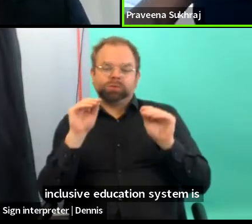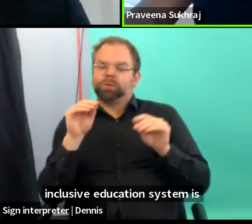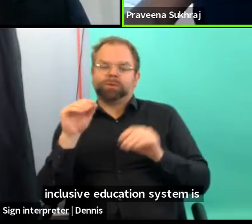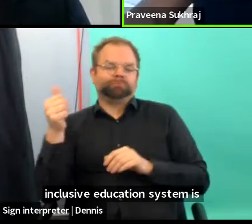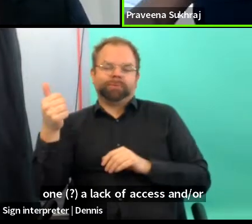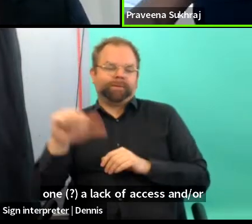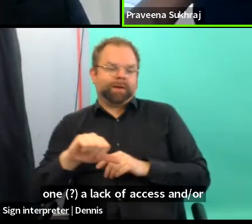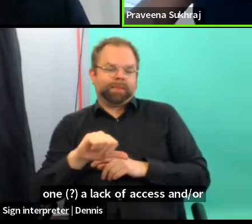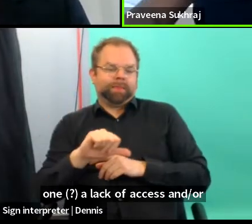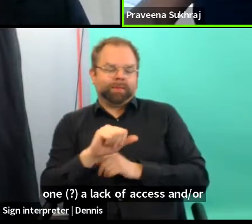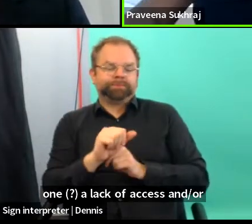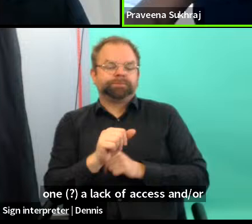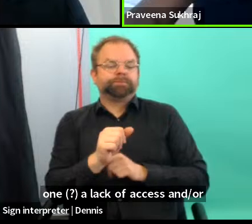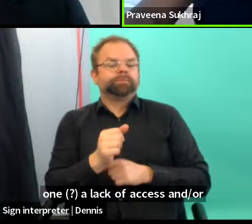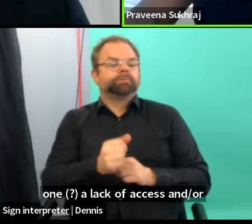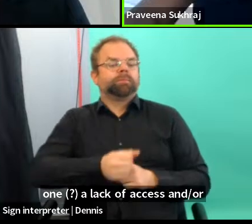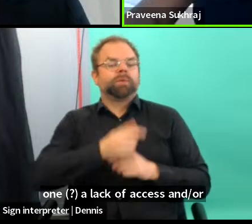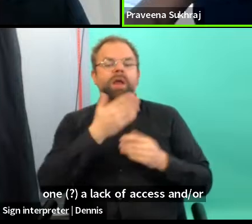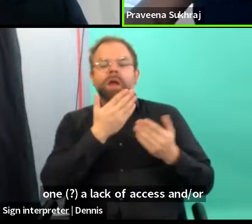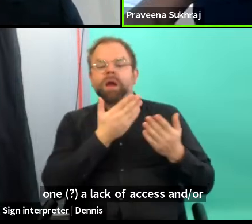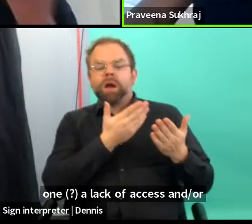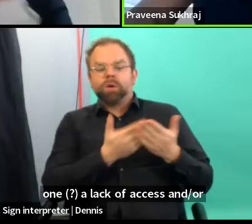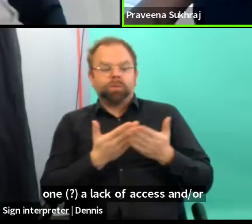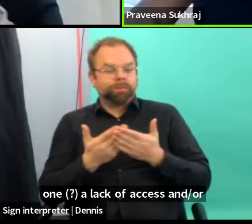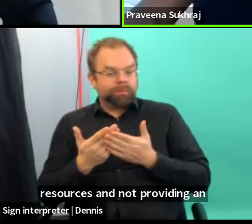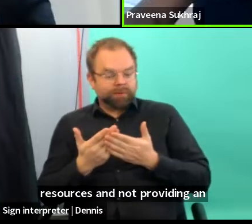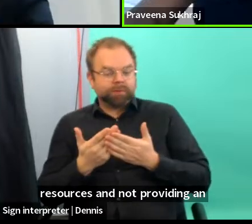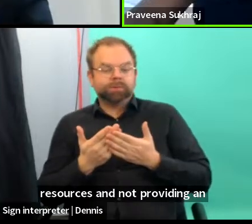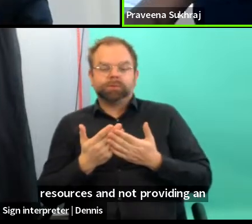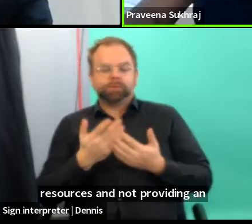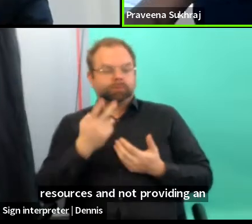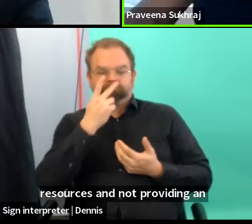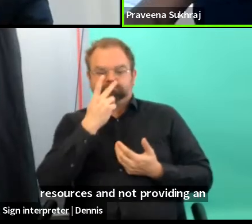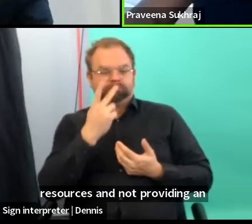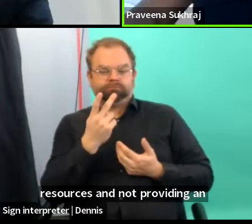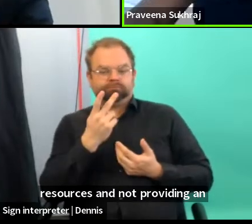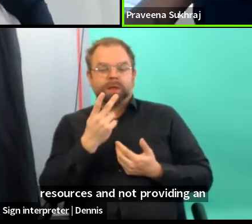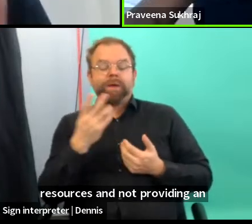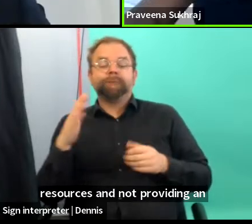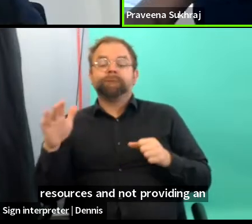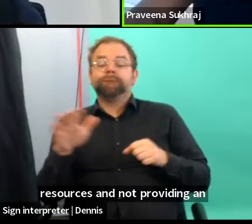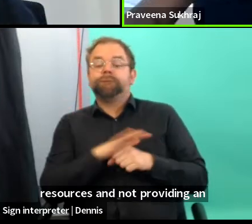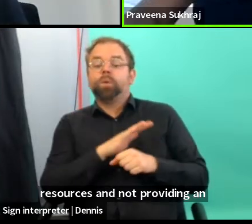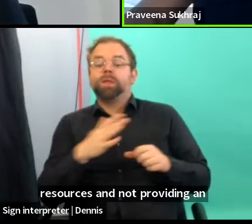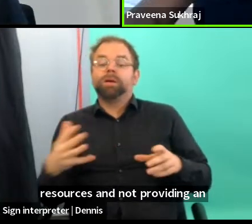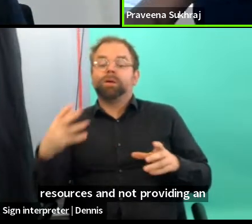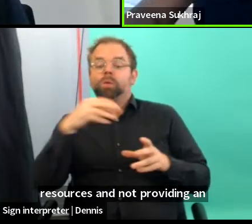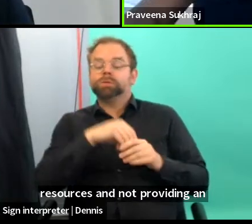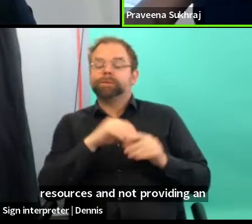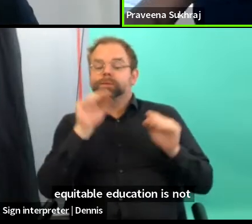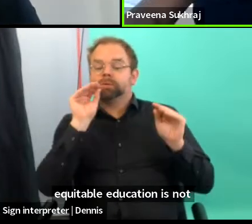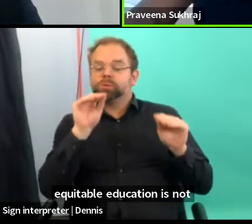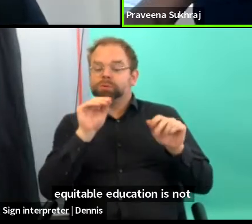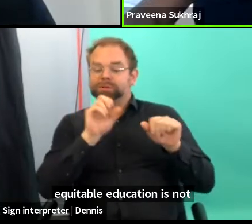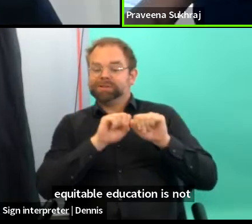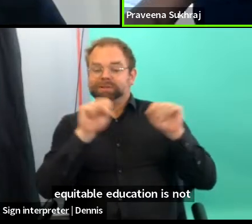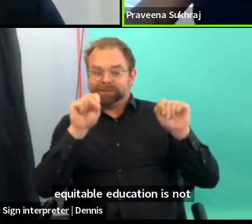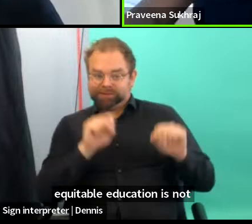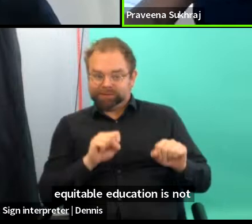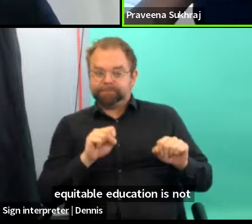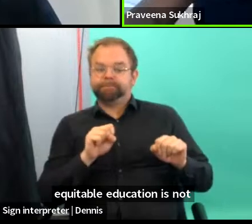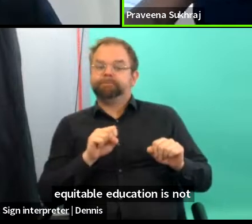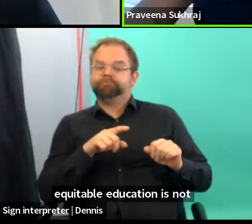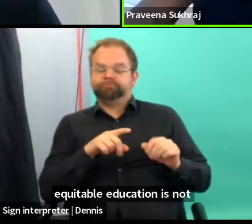not providing an equitable education is not inclusive education and is a failure of